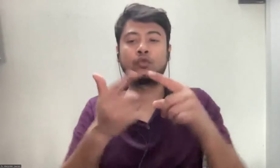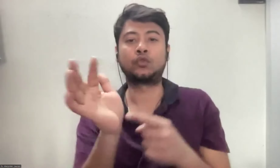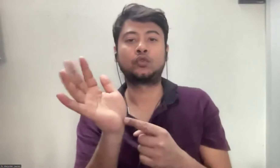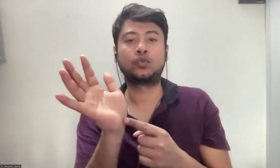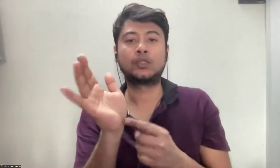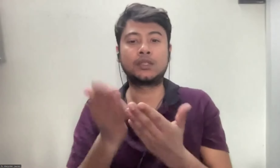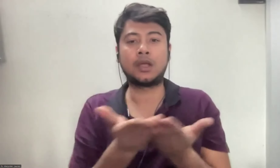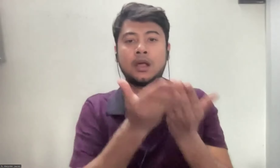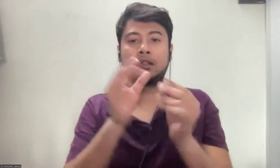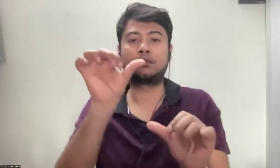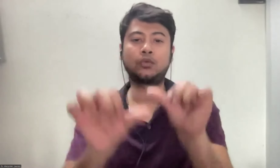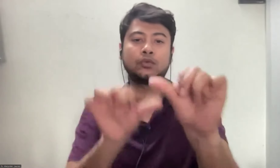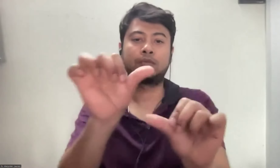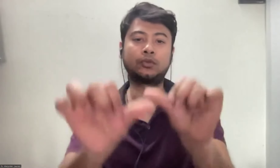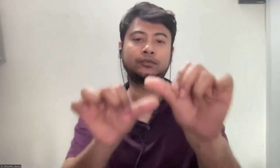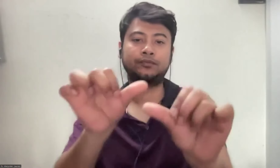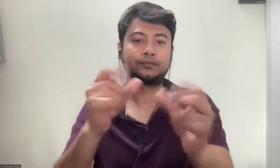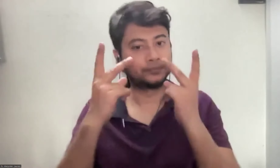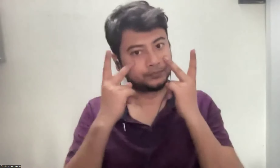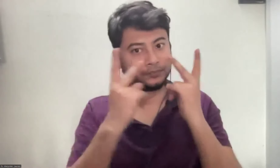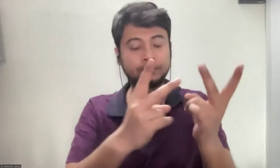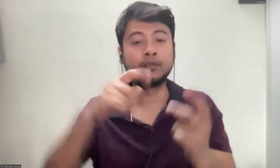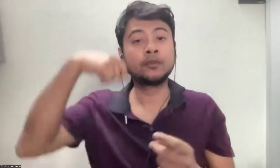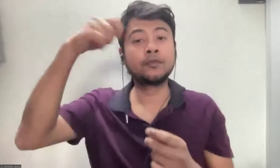it and then we'll discuss about it.